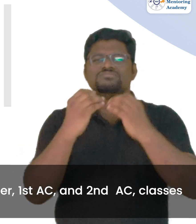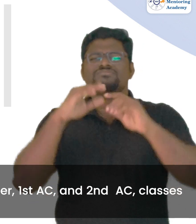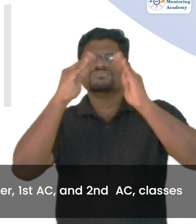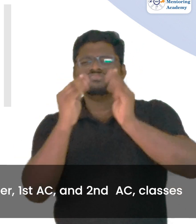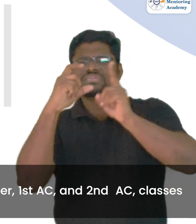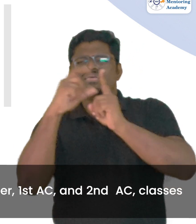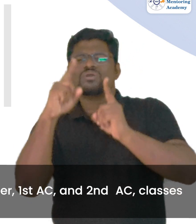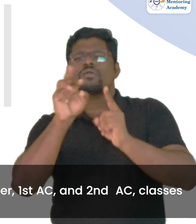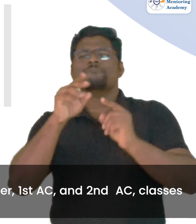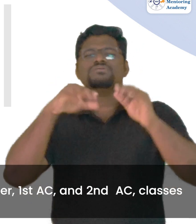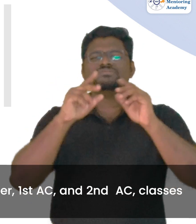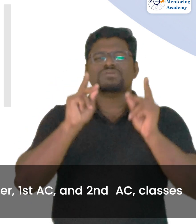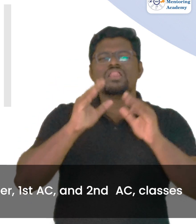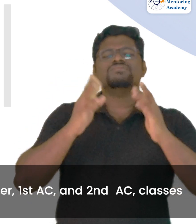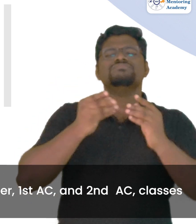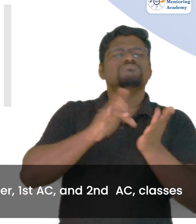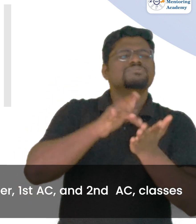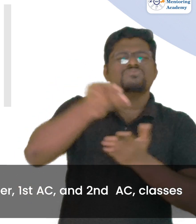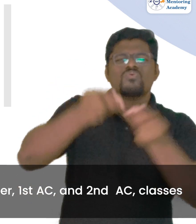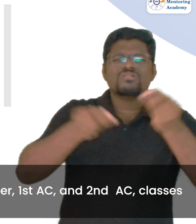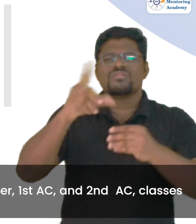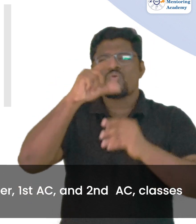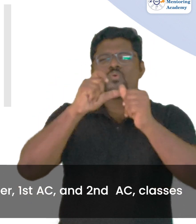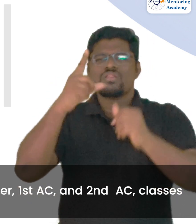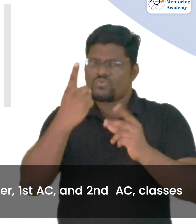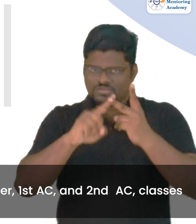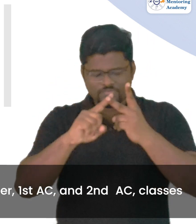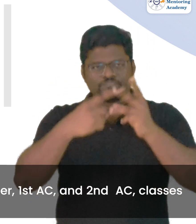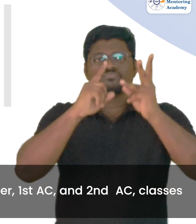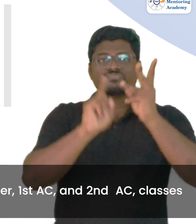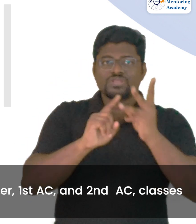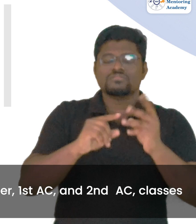Valid for general second class sleeper, first AC, and second AC classes.